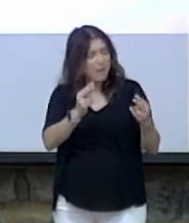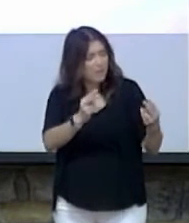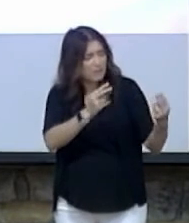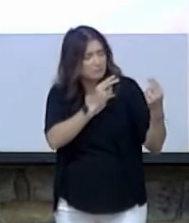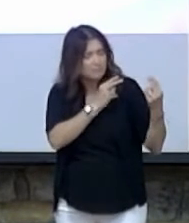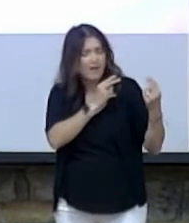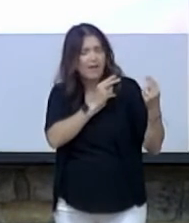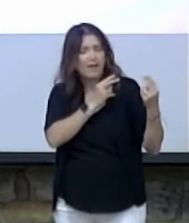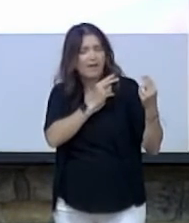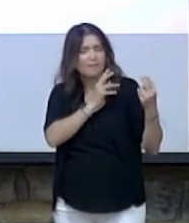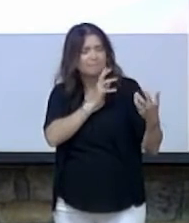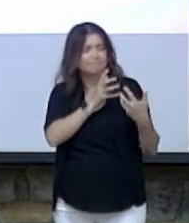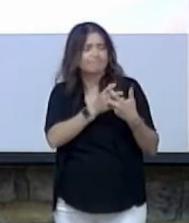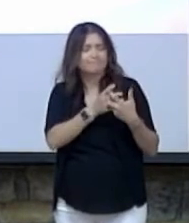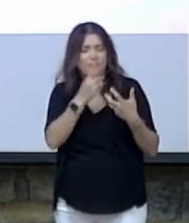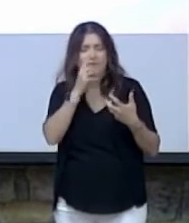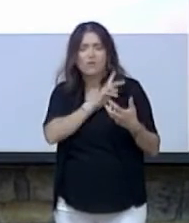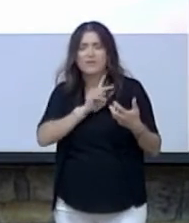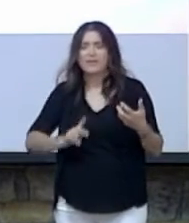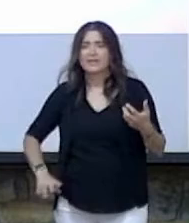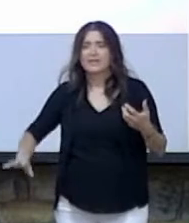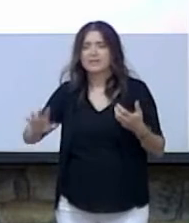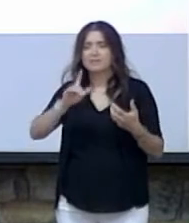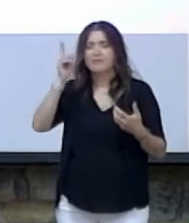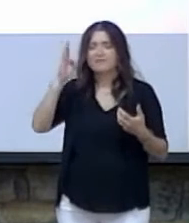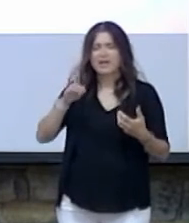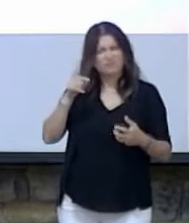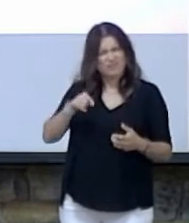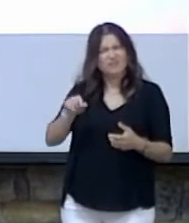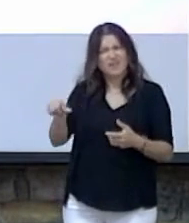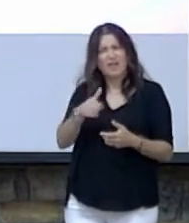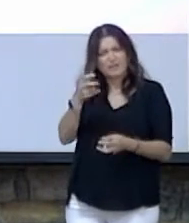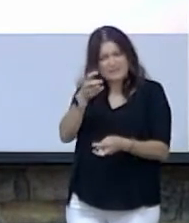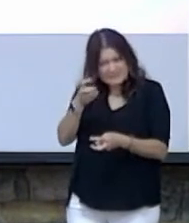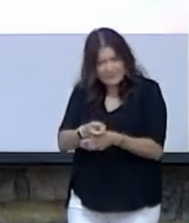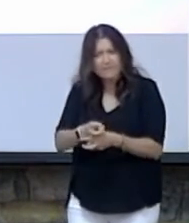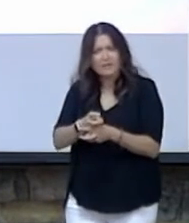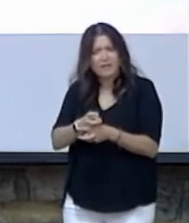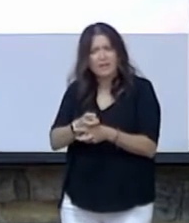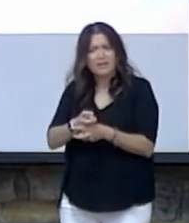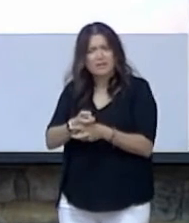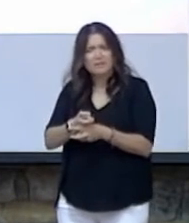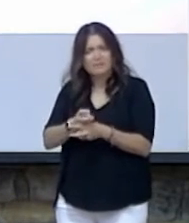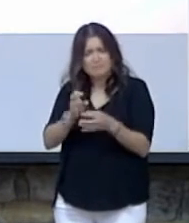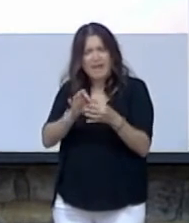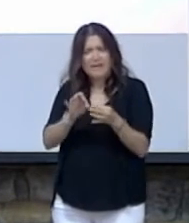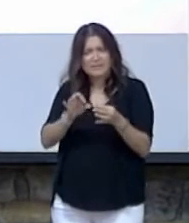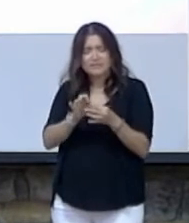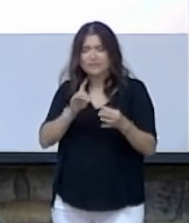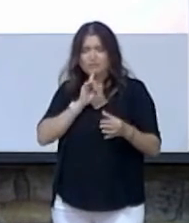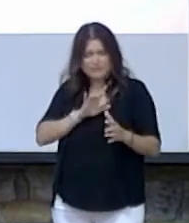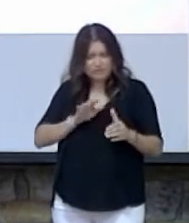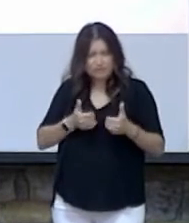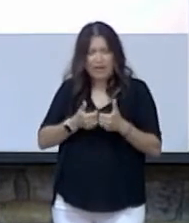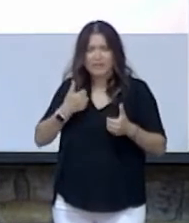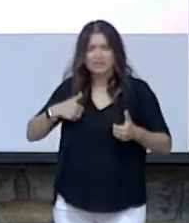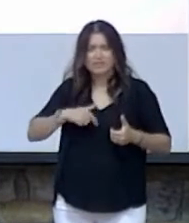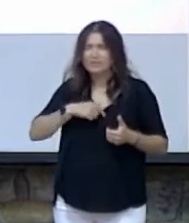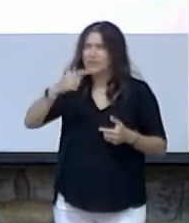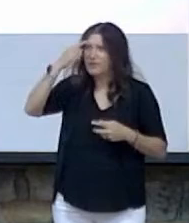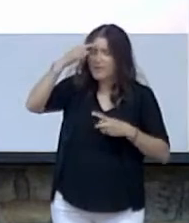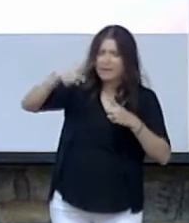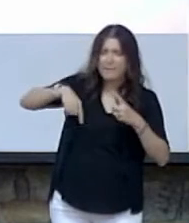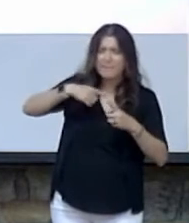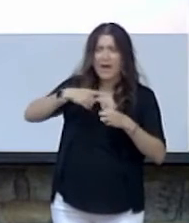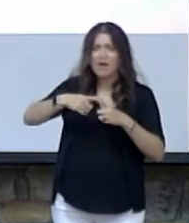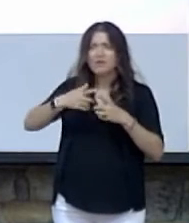the kingdom of God. Man, here's another just difficult passage. It challenges us really to our core to think about the